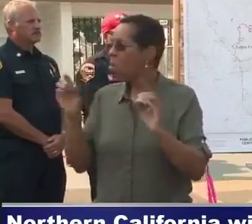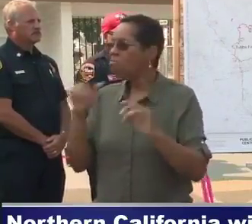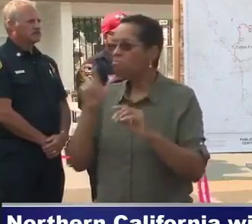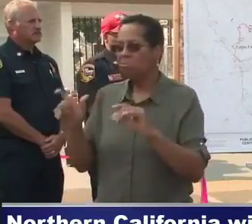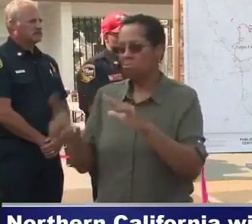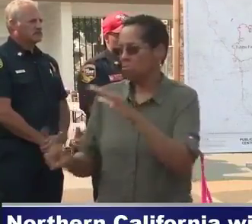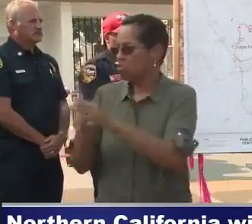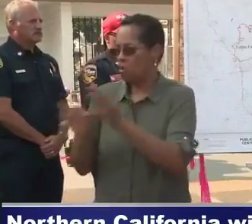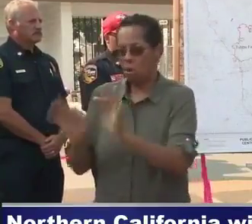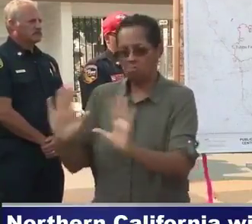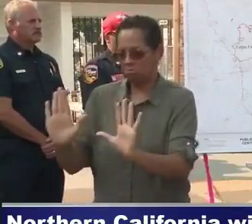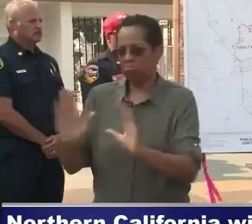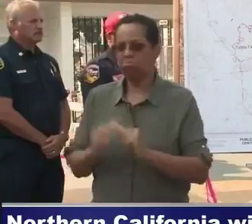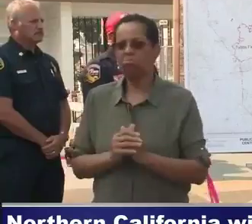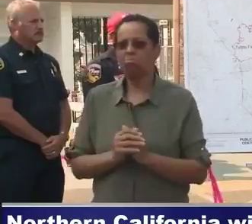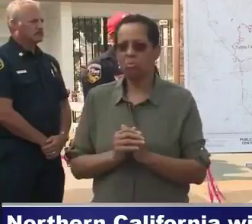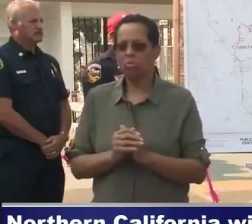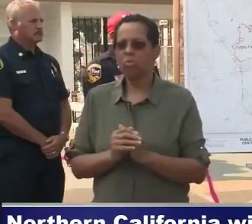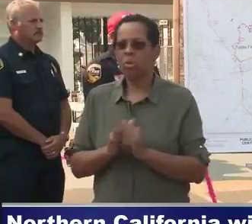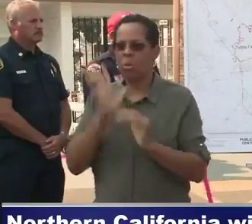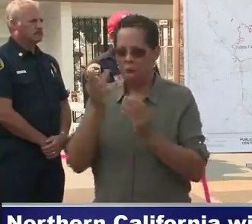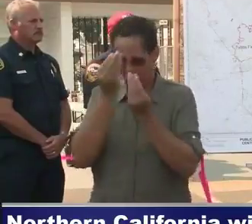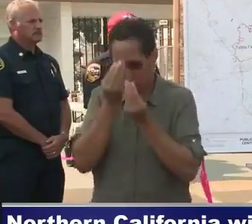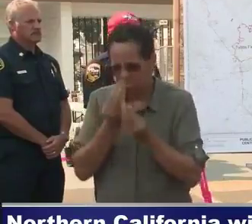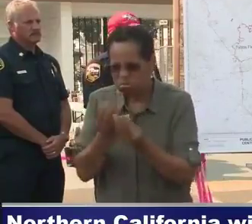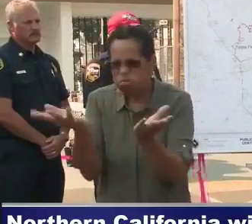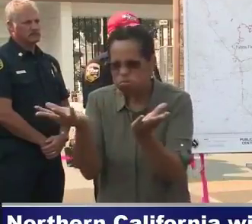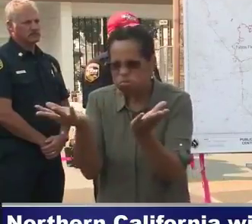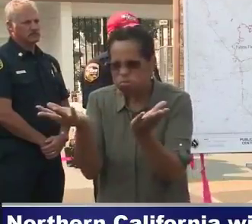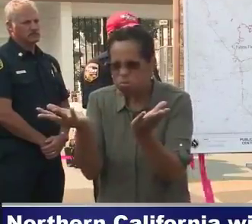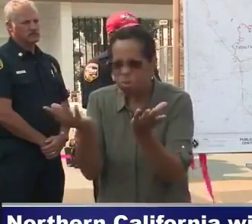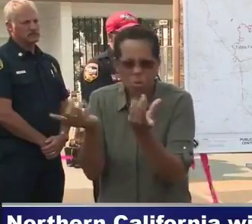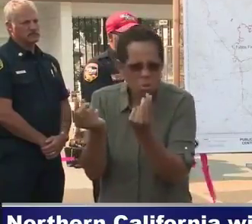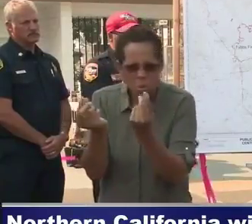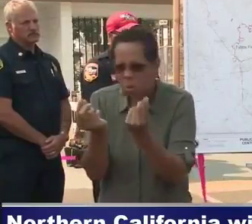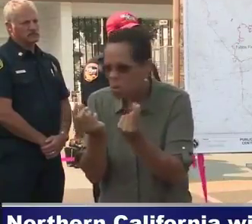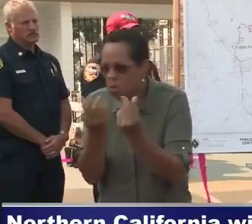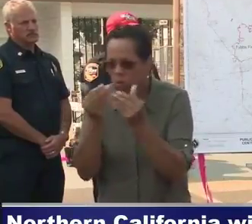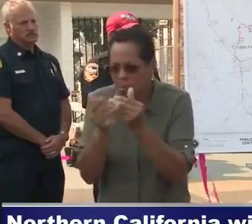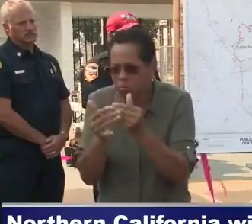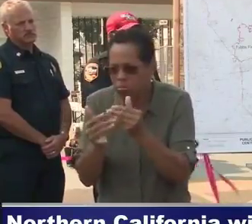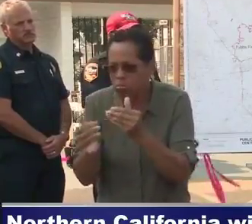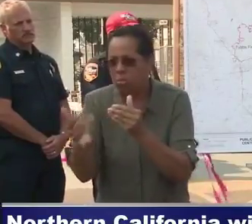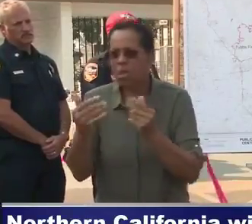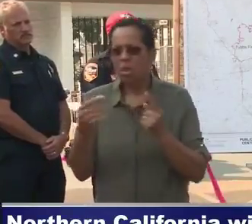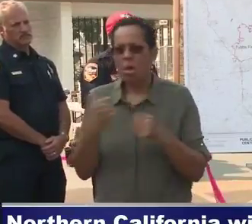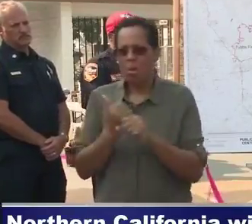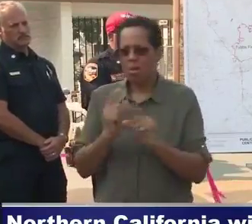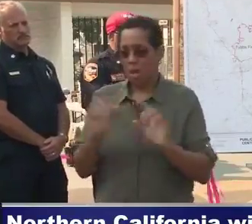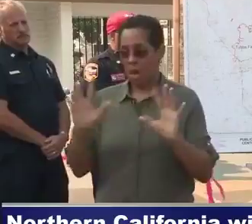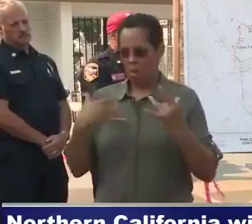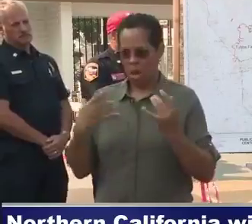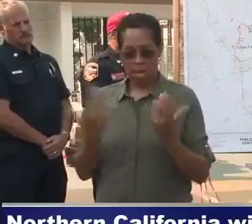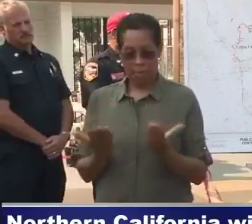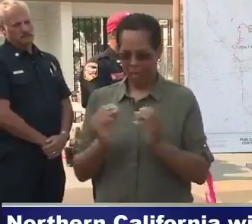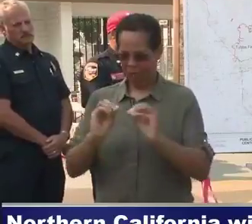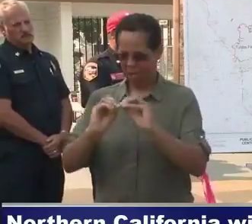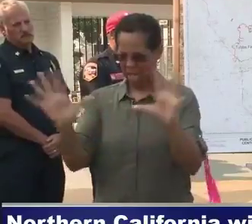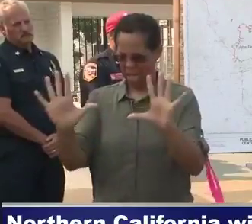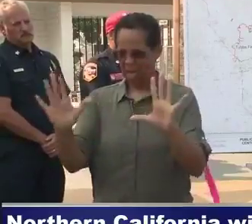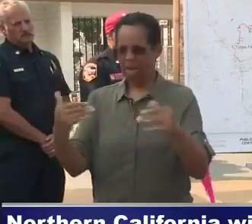be dealing with you with regard to what will be happening in the future. But again, I just want to make really clear, these laws are on the books for a